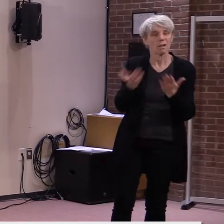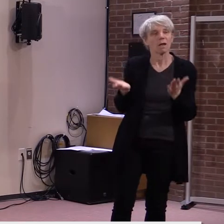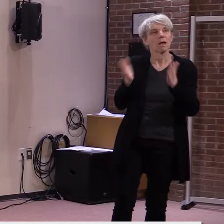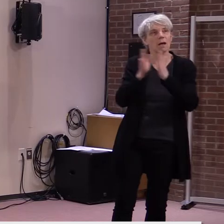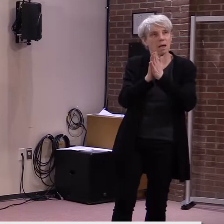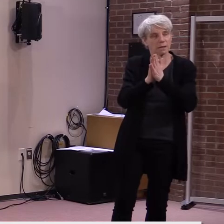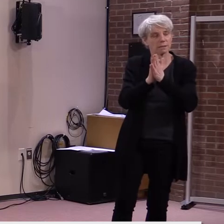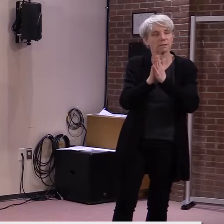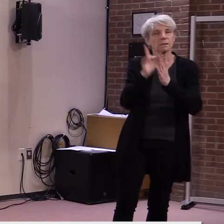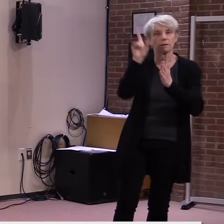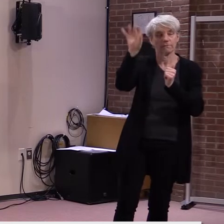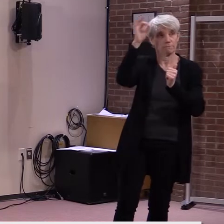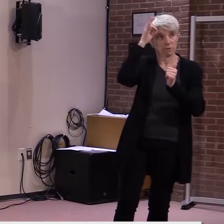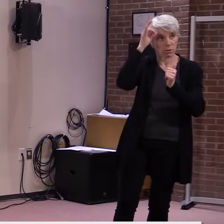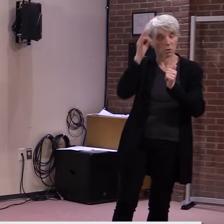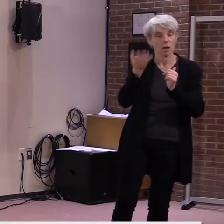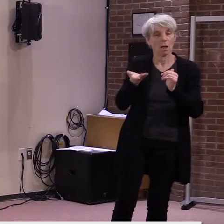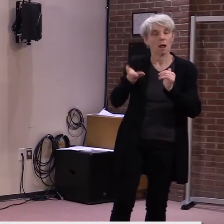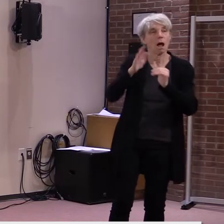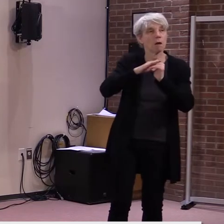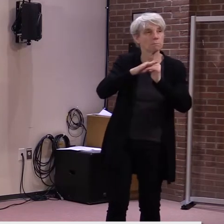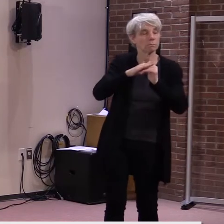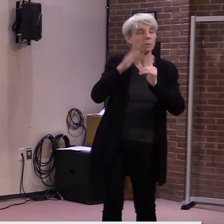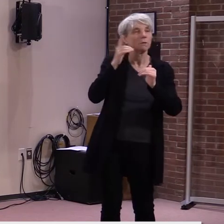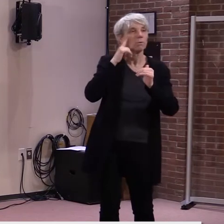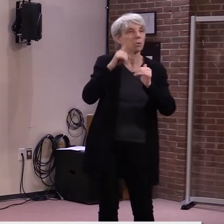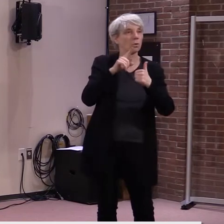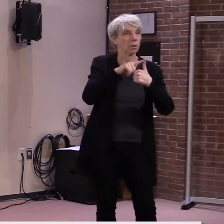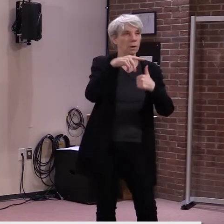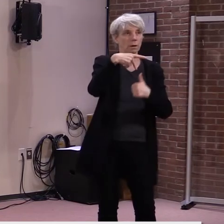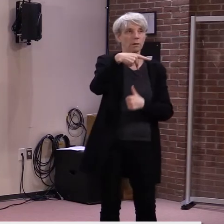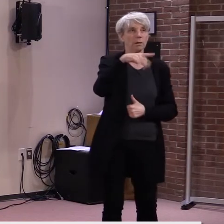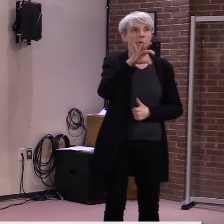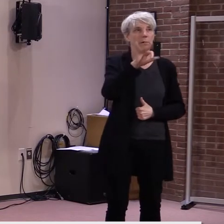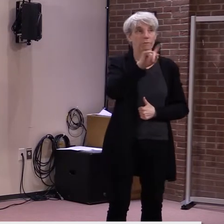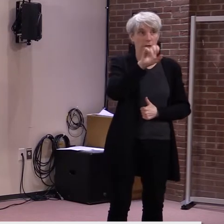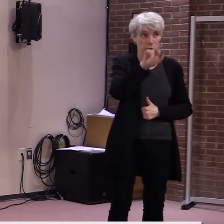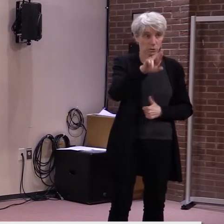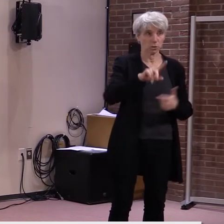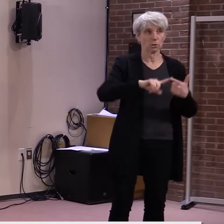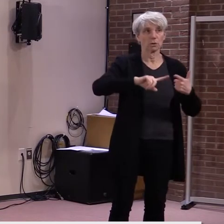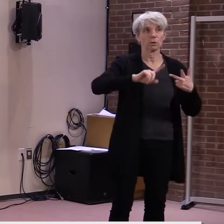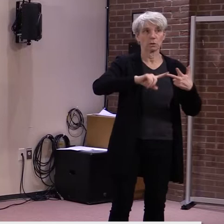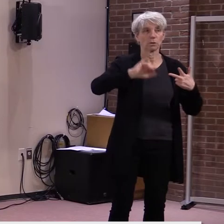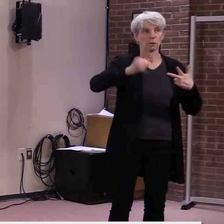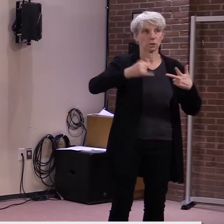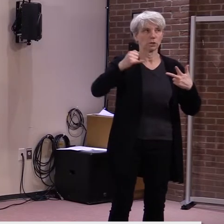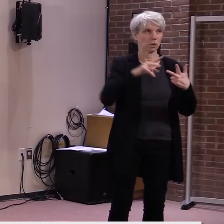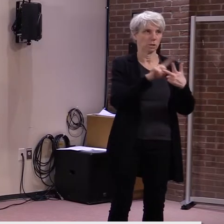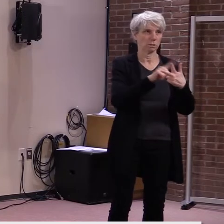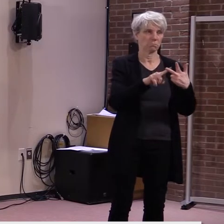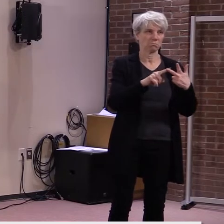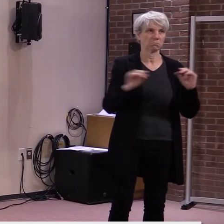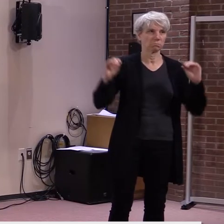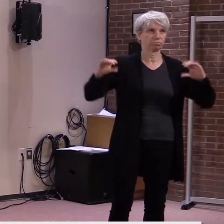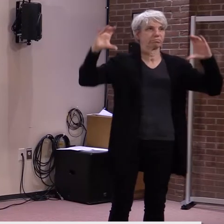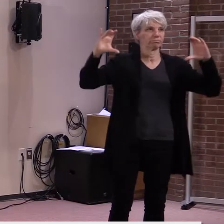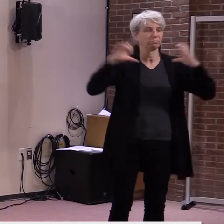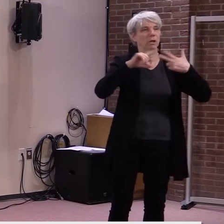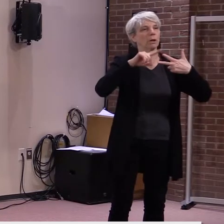the federal pool in Pfizer and Johnson & Johnson, and I think that will continue.